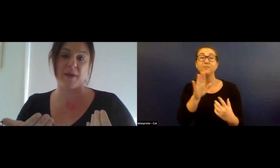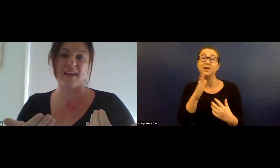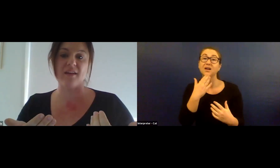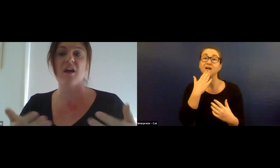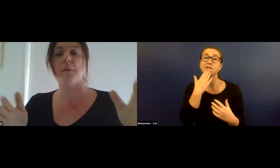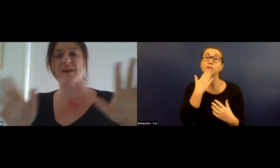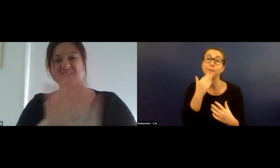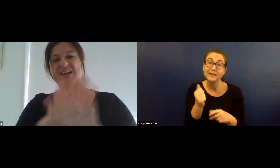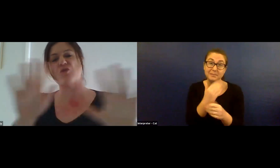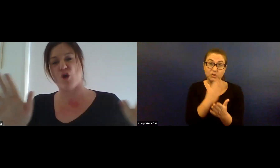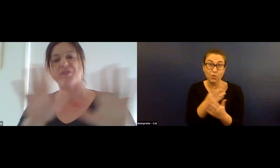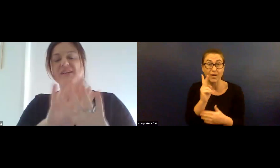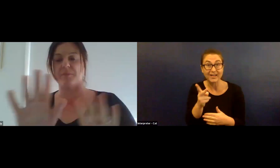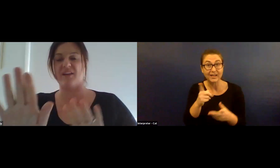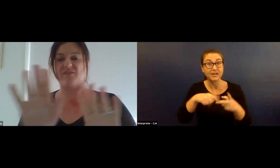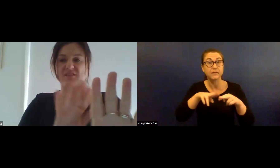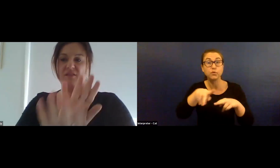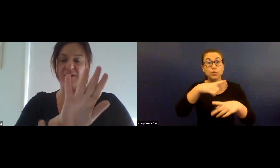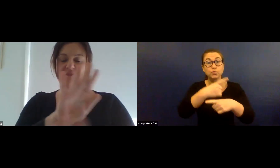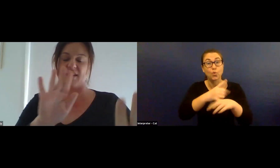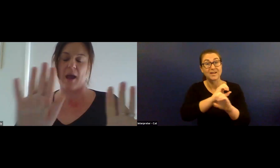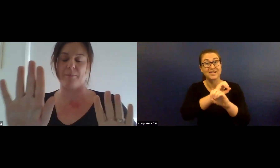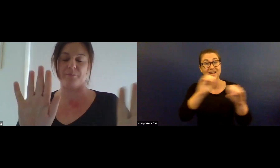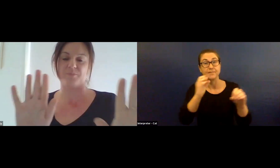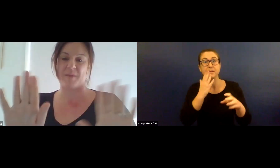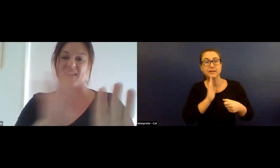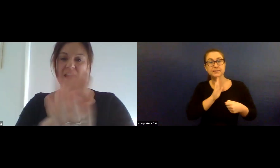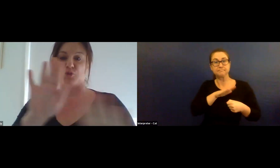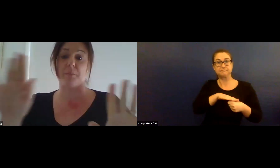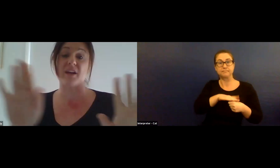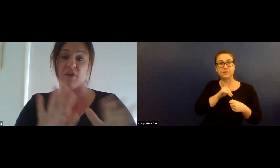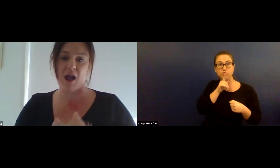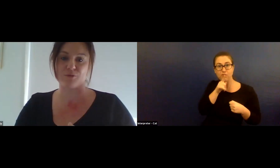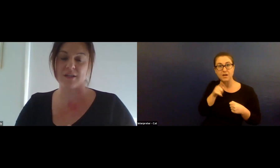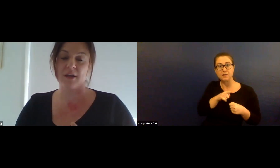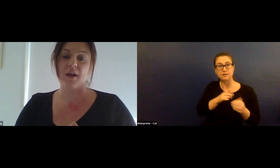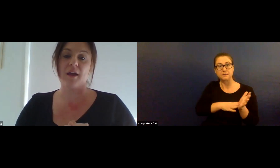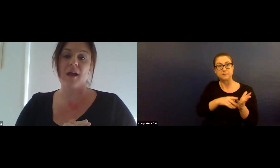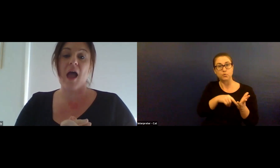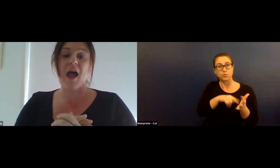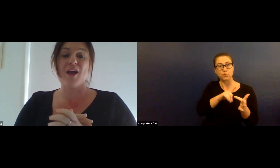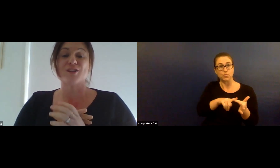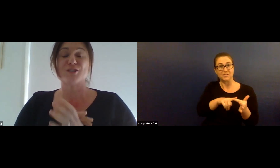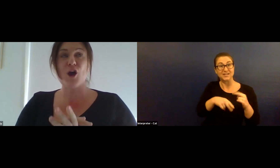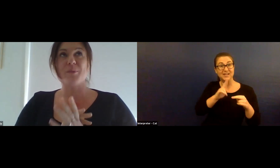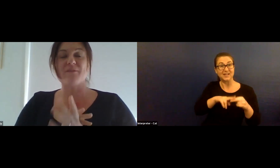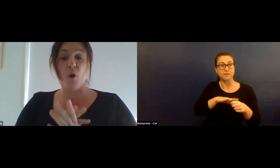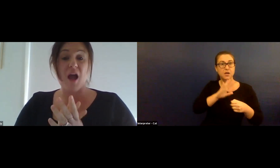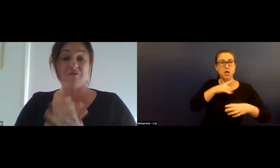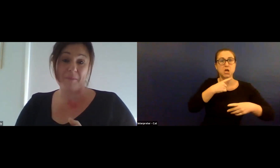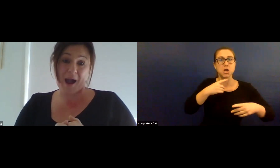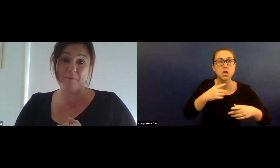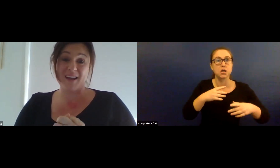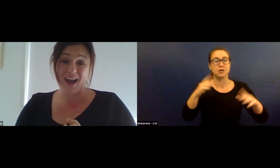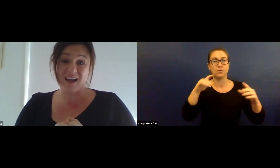you're speaking, because it can throw things a bit if the speaker keeps jumping around. So before